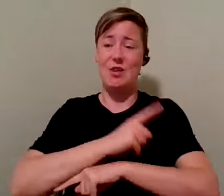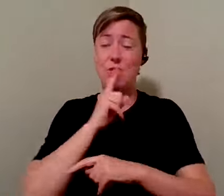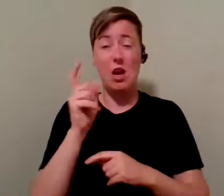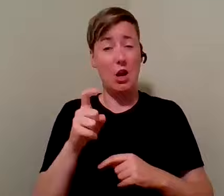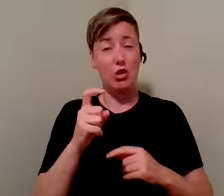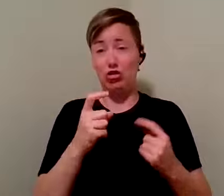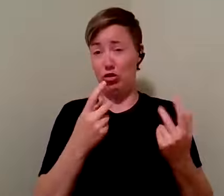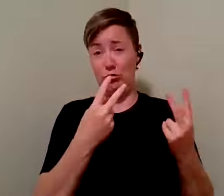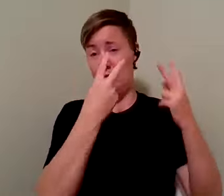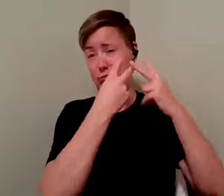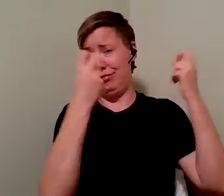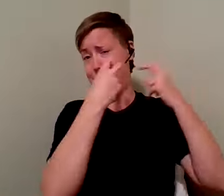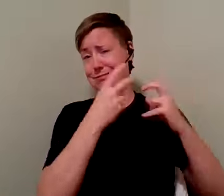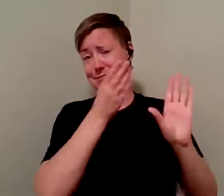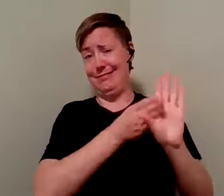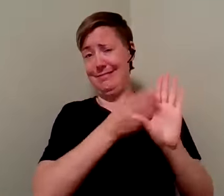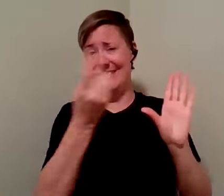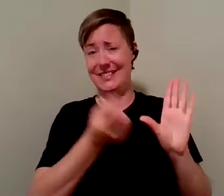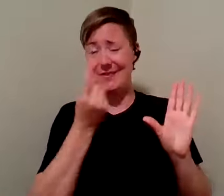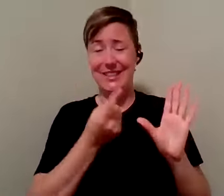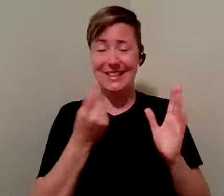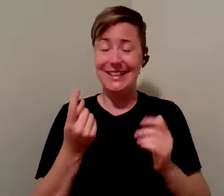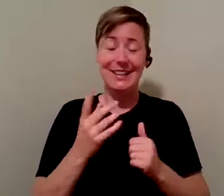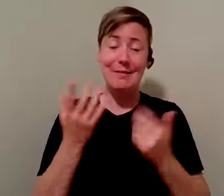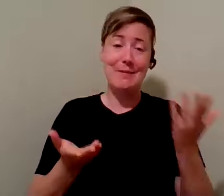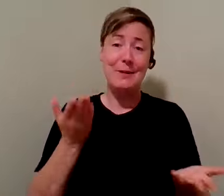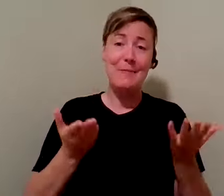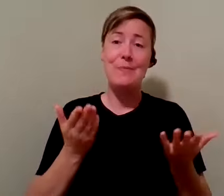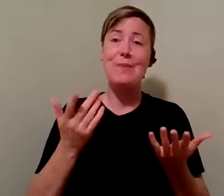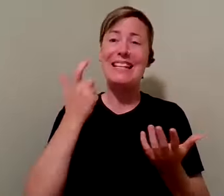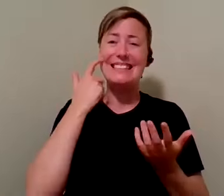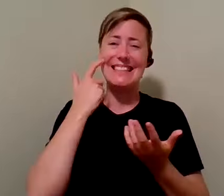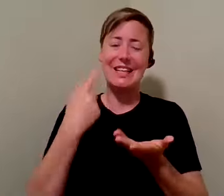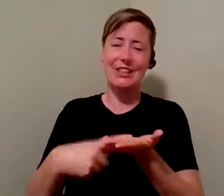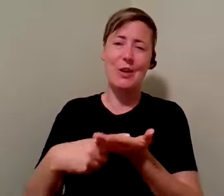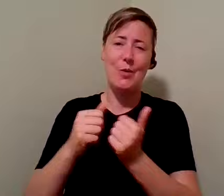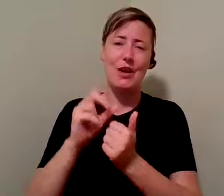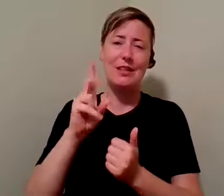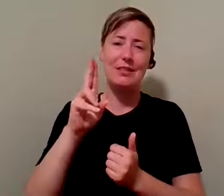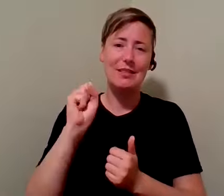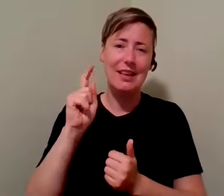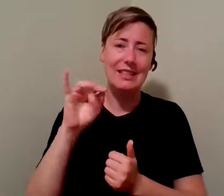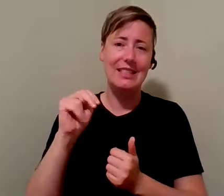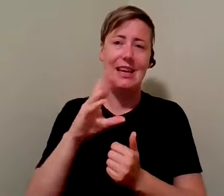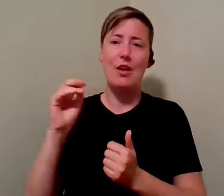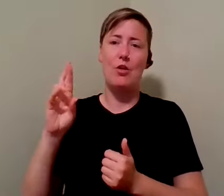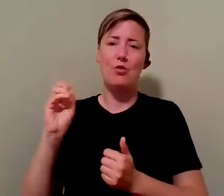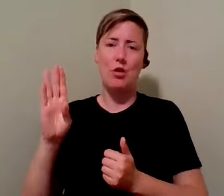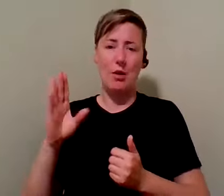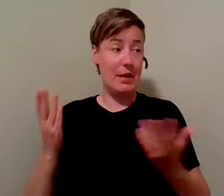was talking to Dustin and Rob, and it's 5 a.m. Is it? Yeah, it's